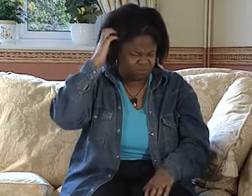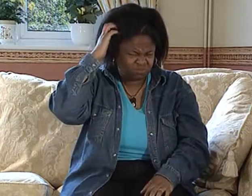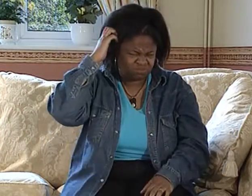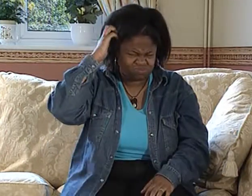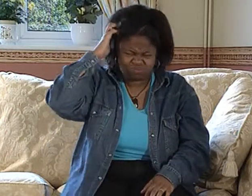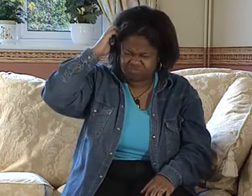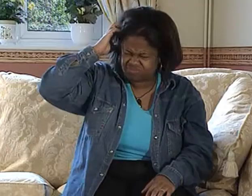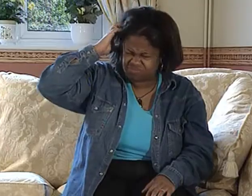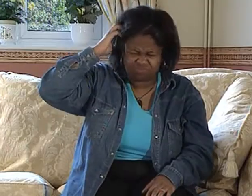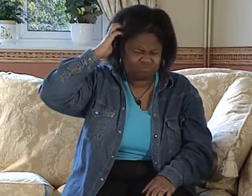Said Daddy.